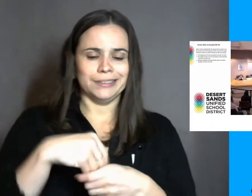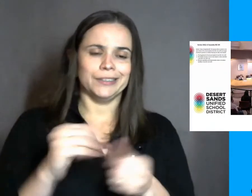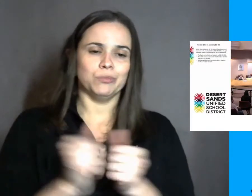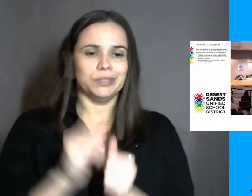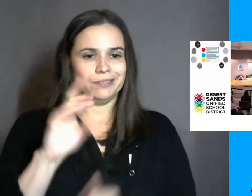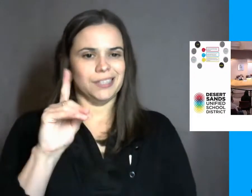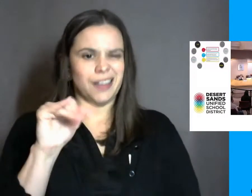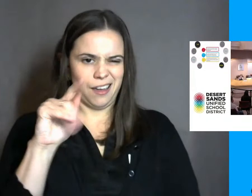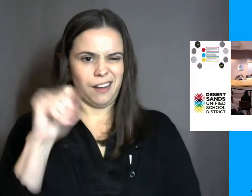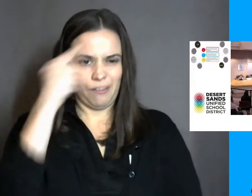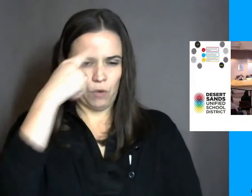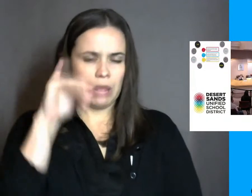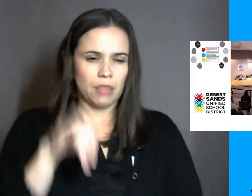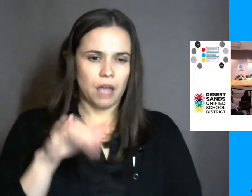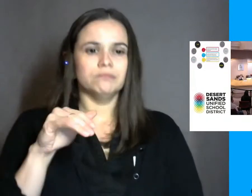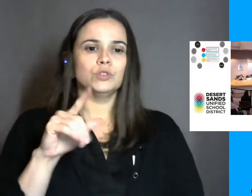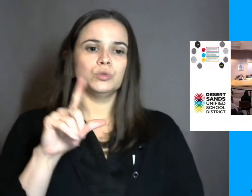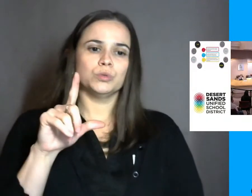21-22 LCAP.